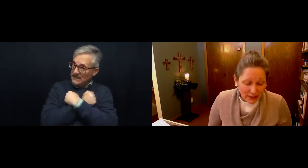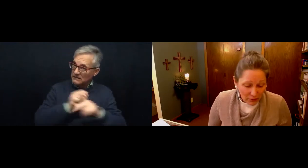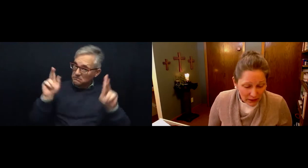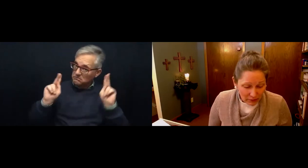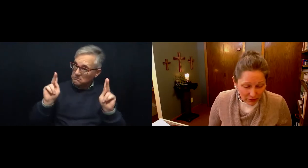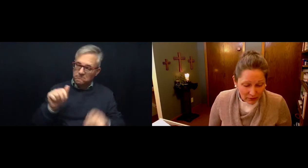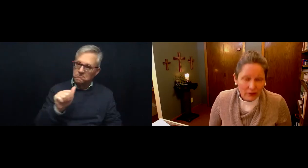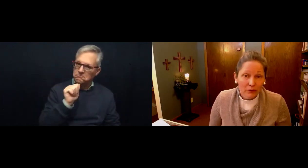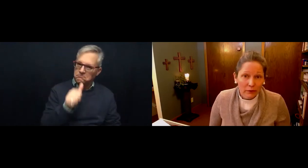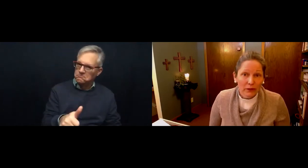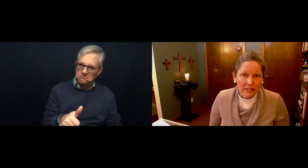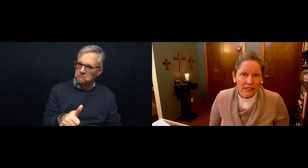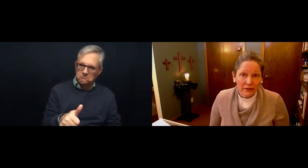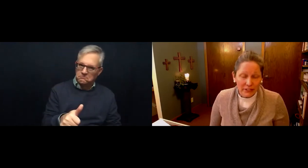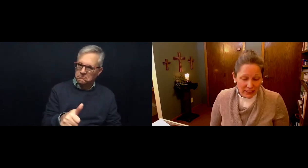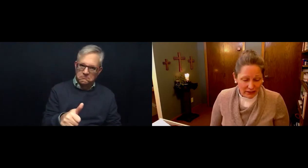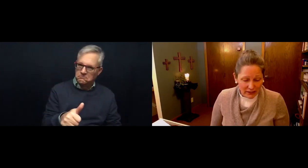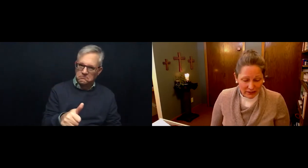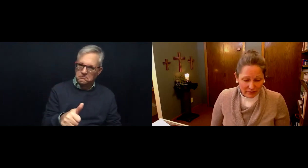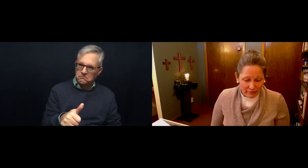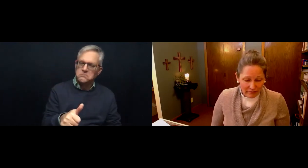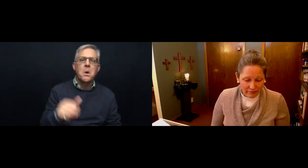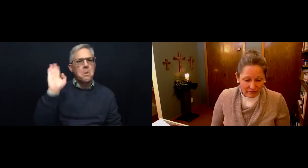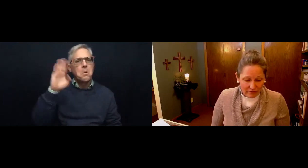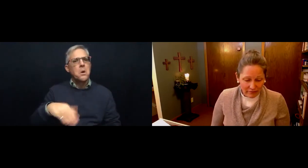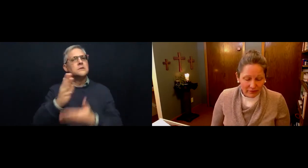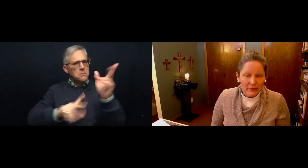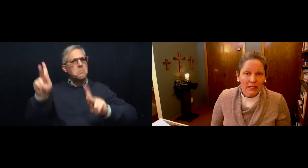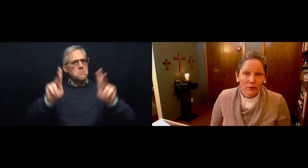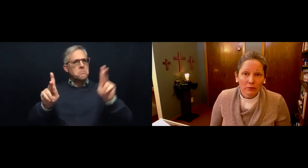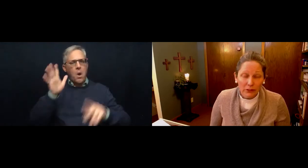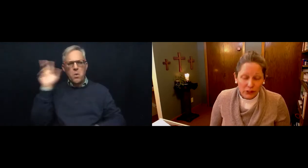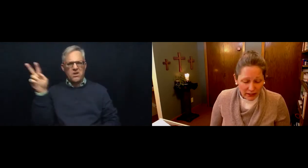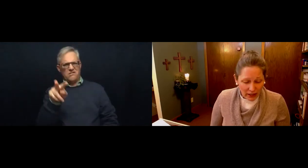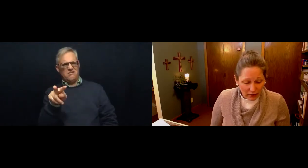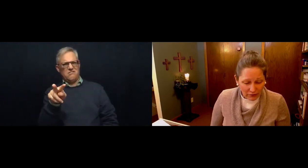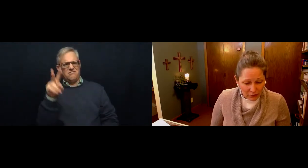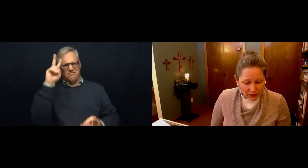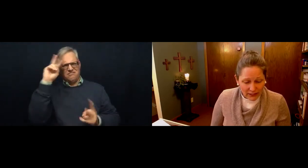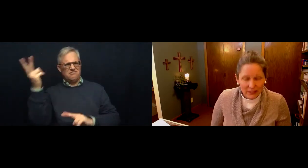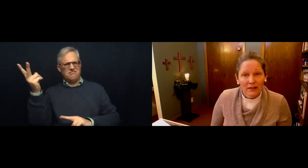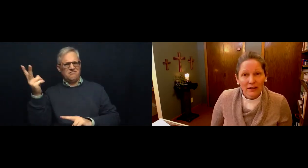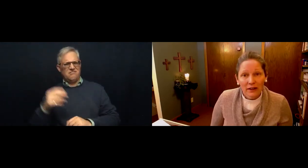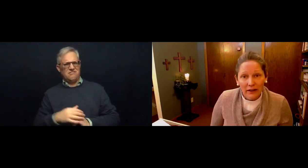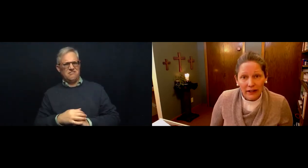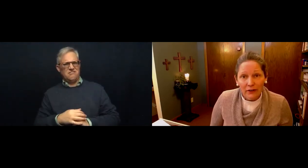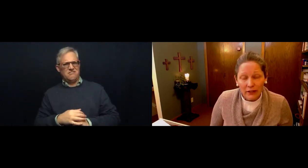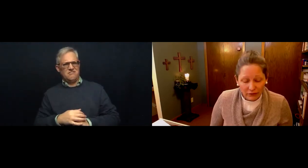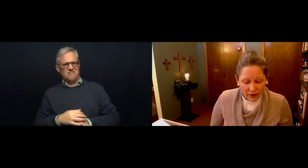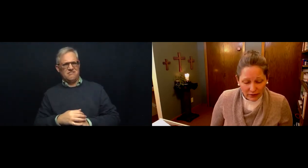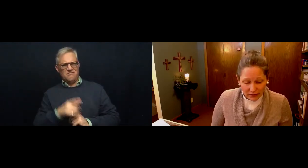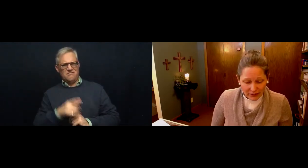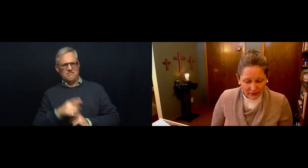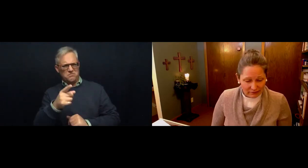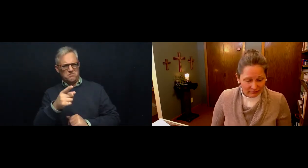because some people will misunderstand us. They will reject our focus on caring